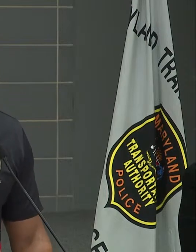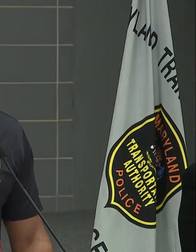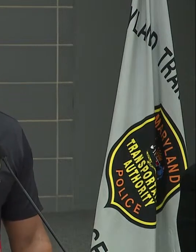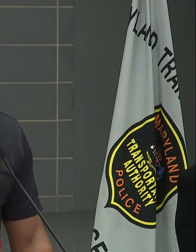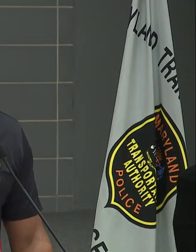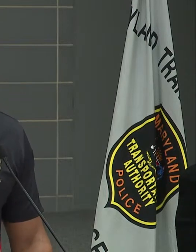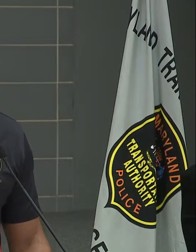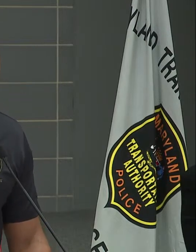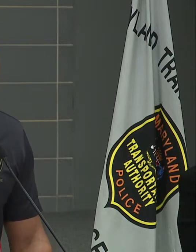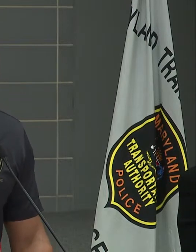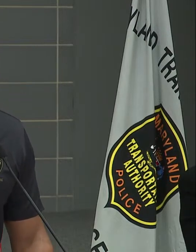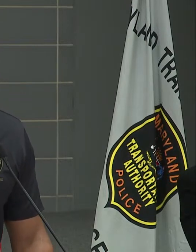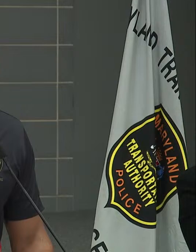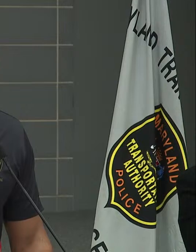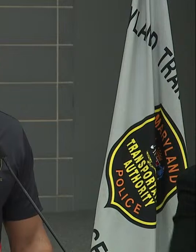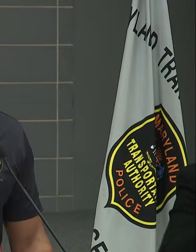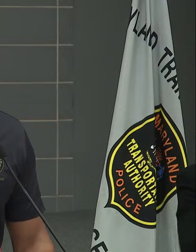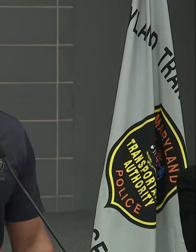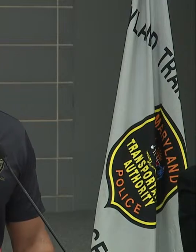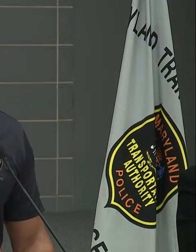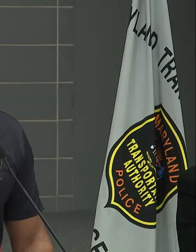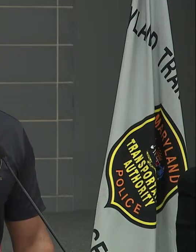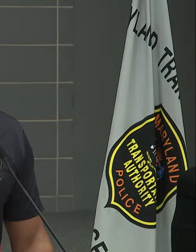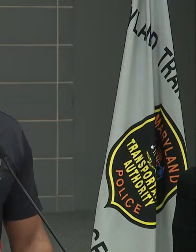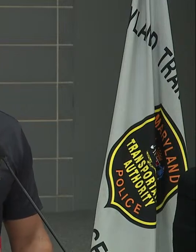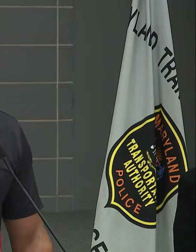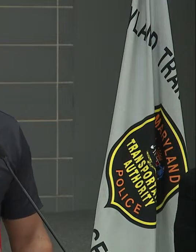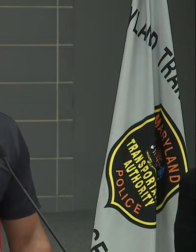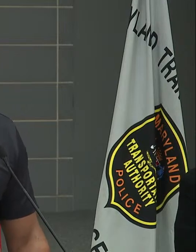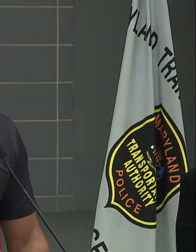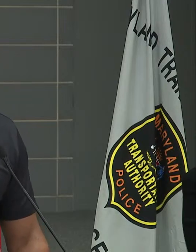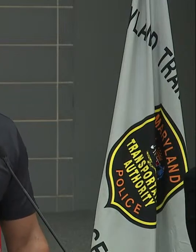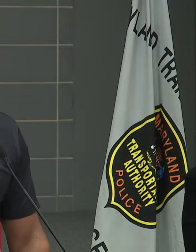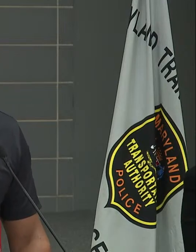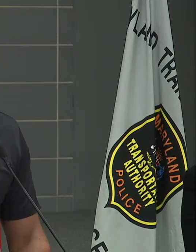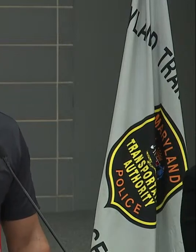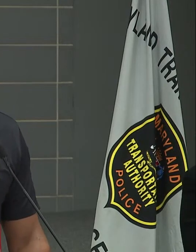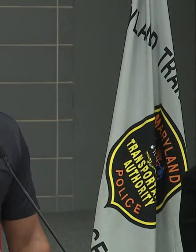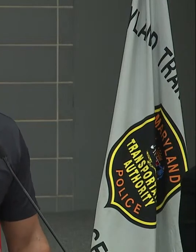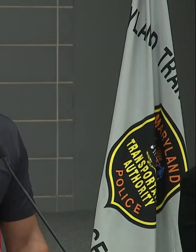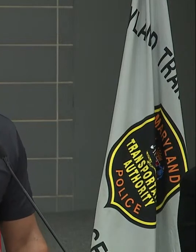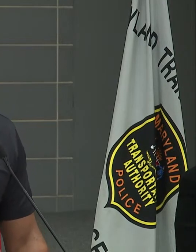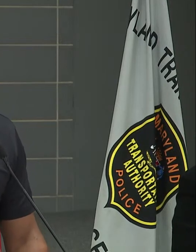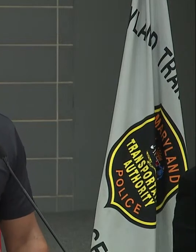of us. So to everyone who's here in Dundalk,